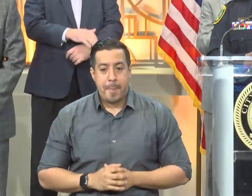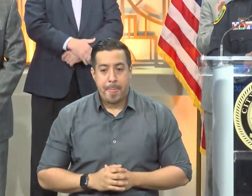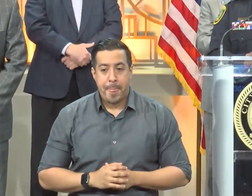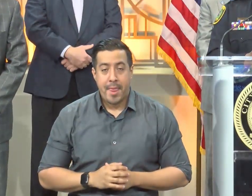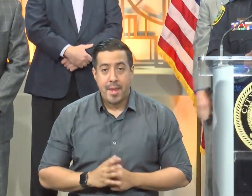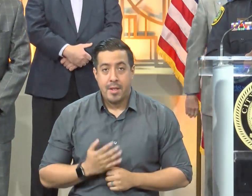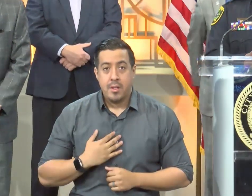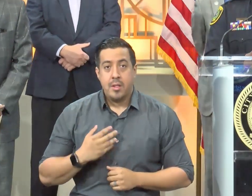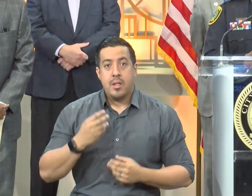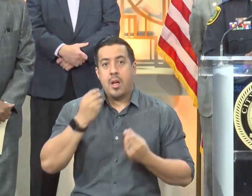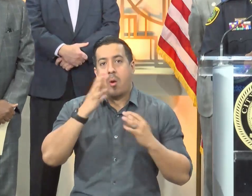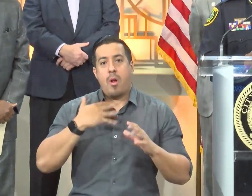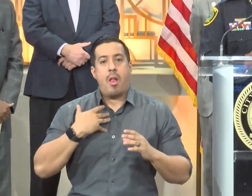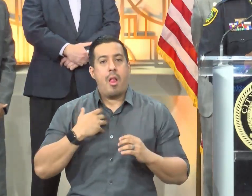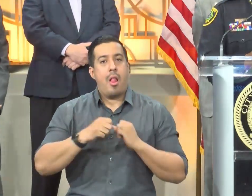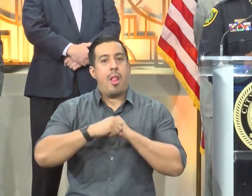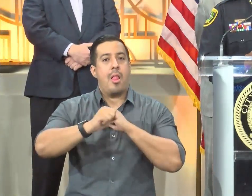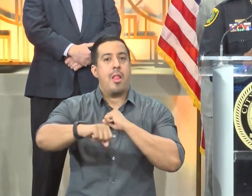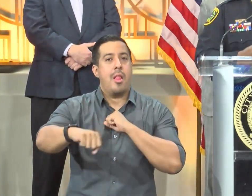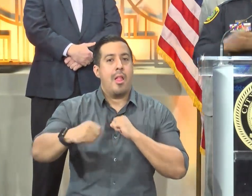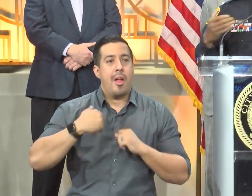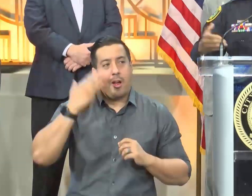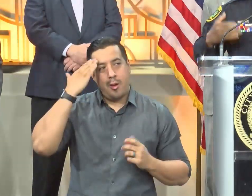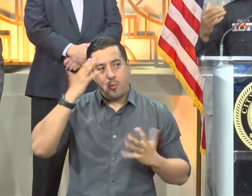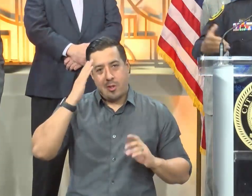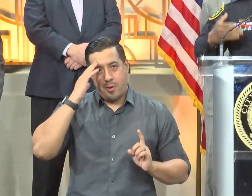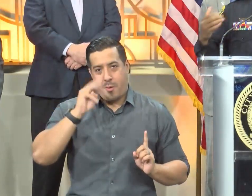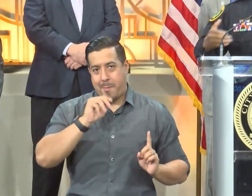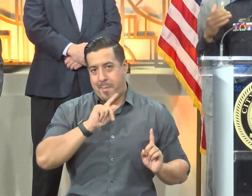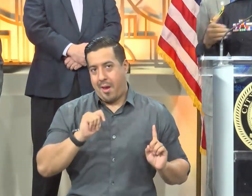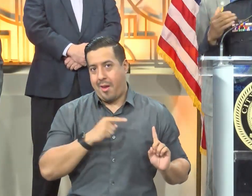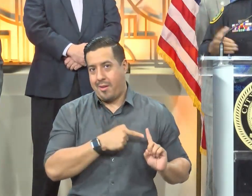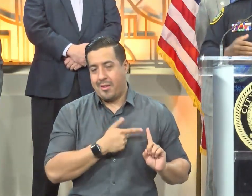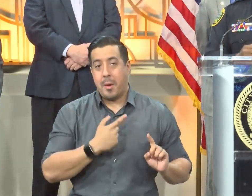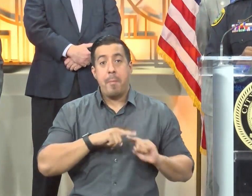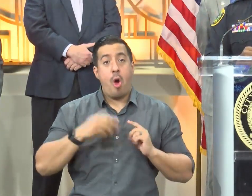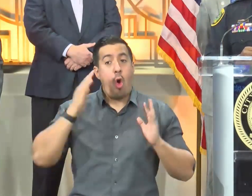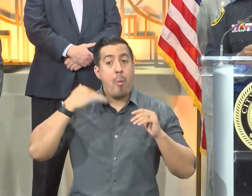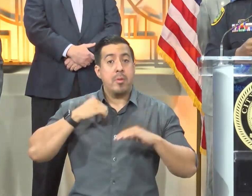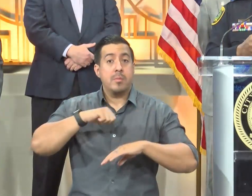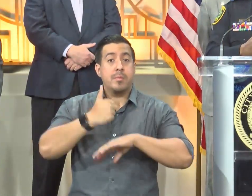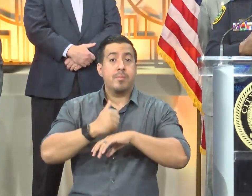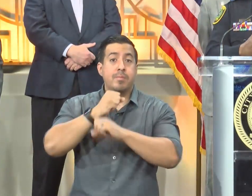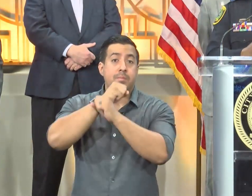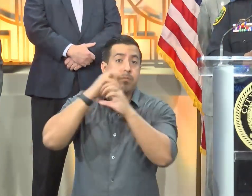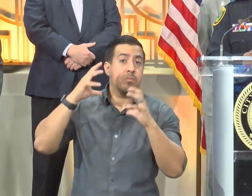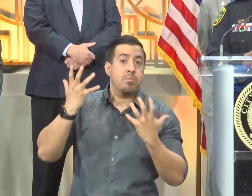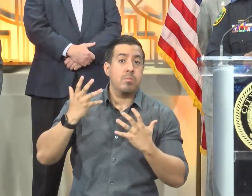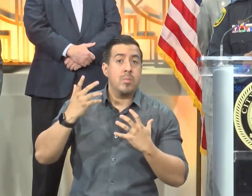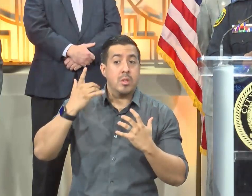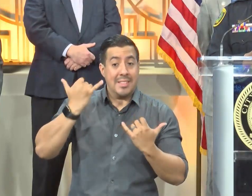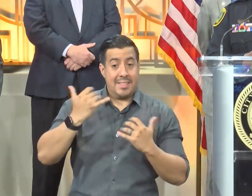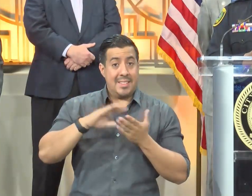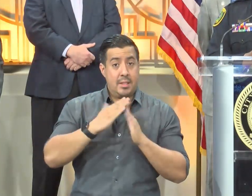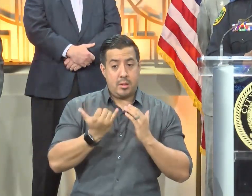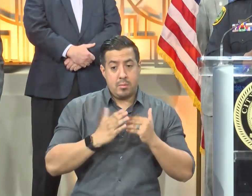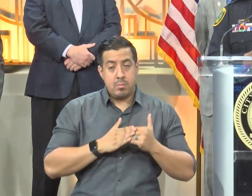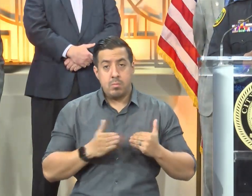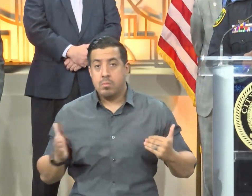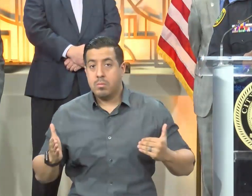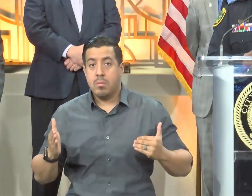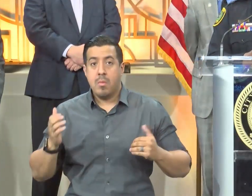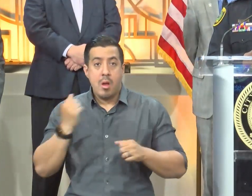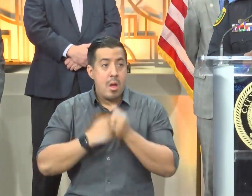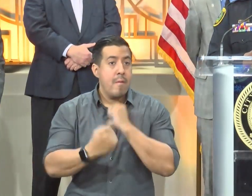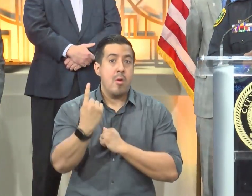I don't want to talk too long because I know Matt, but I hope I set the stage. We're moving forward as a city,